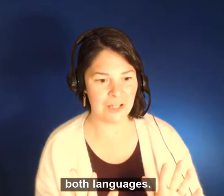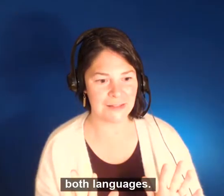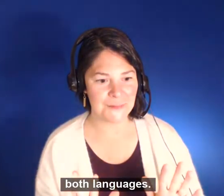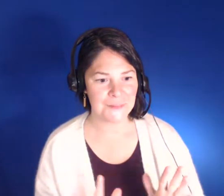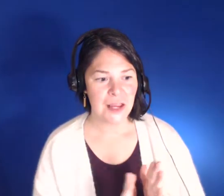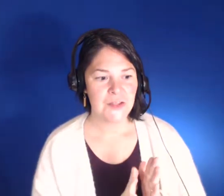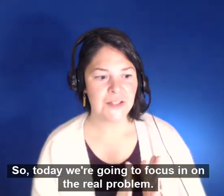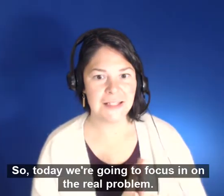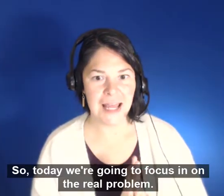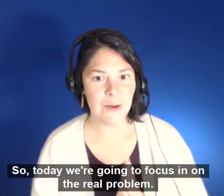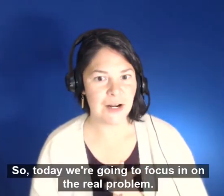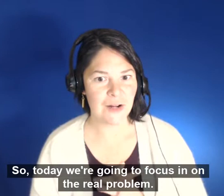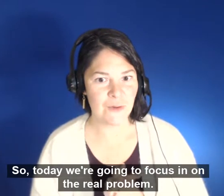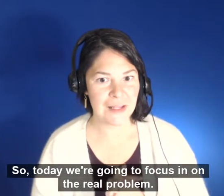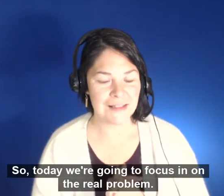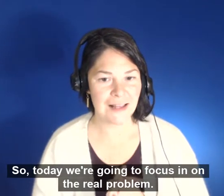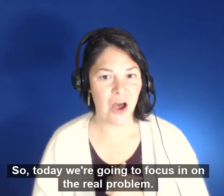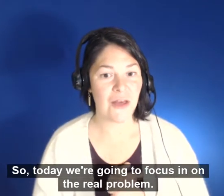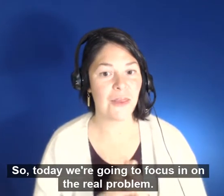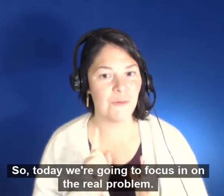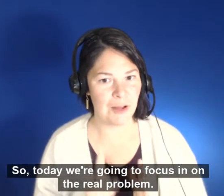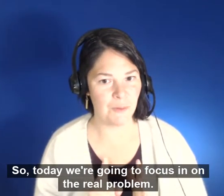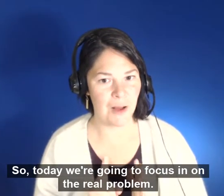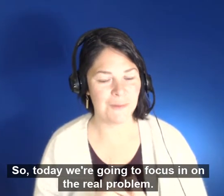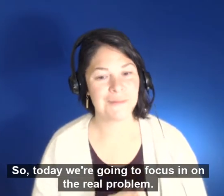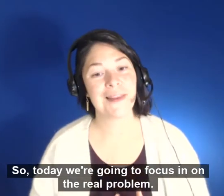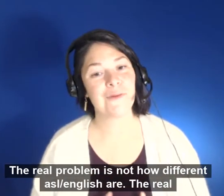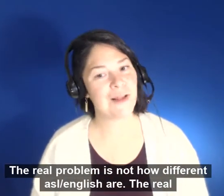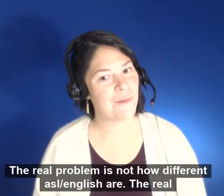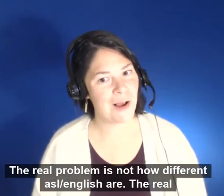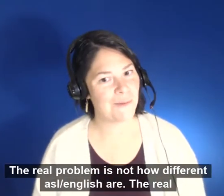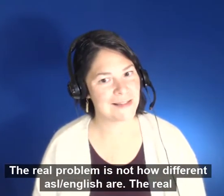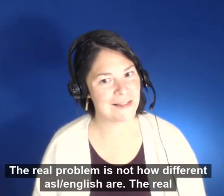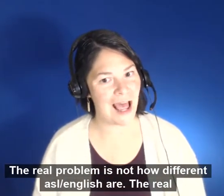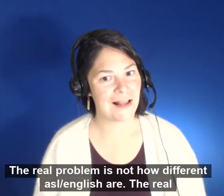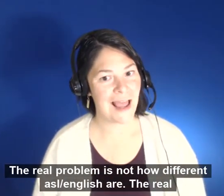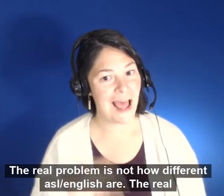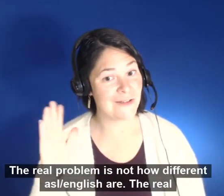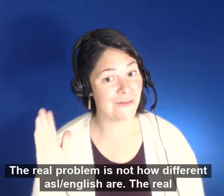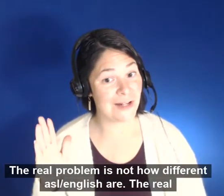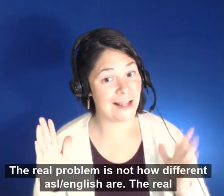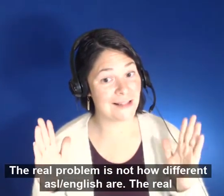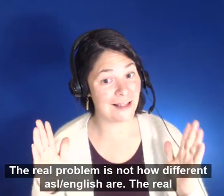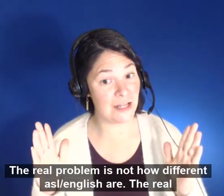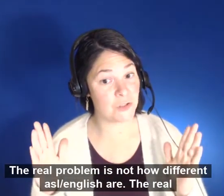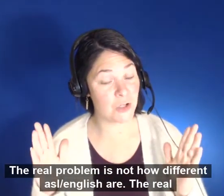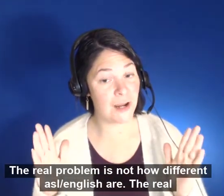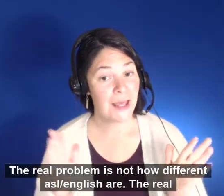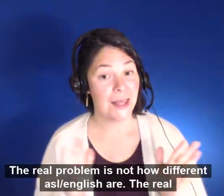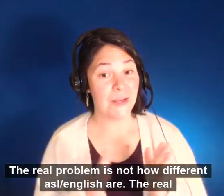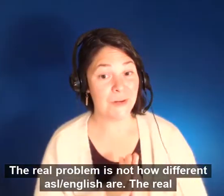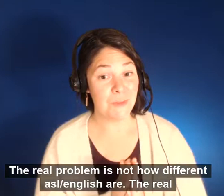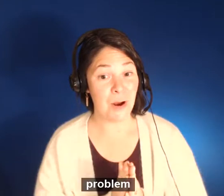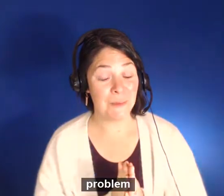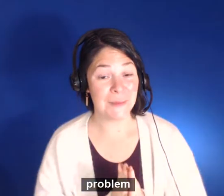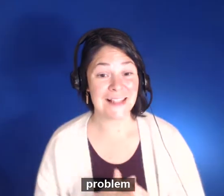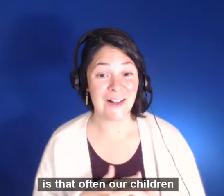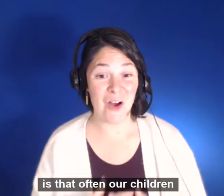languages. So today we're going to focus in on the real problem. The real problem is not how different ASL and English are. The real problem is that often